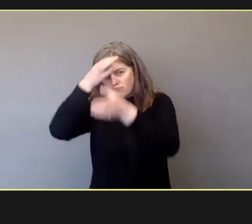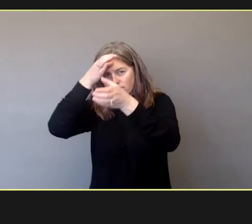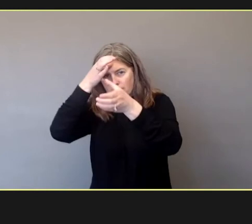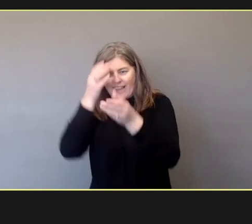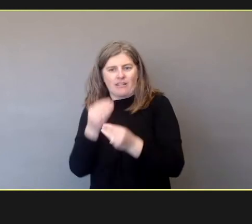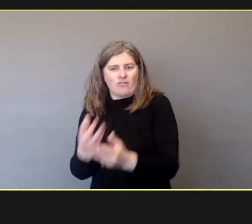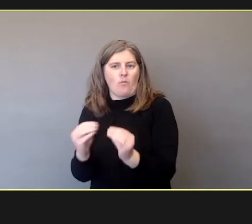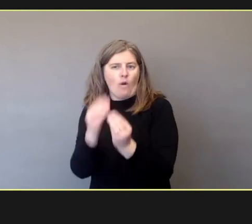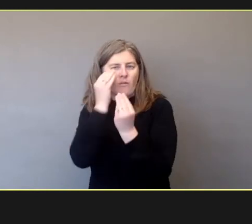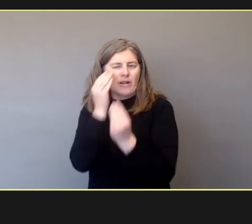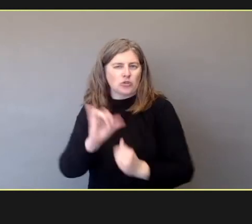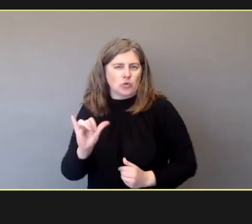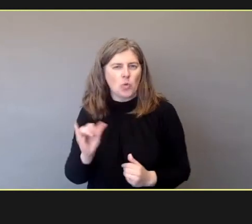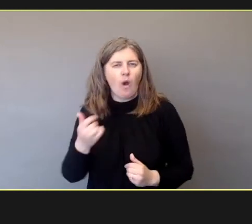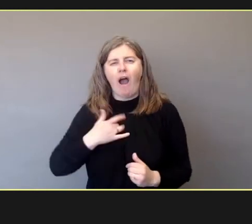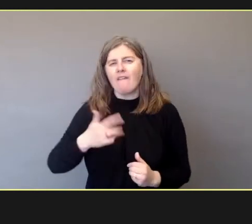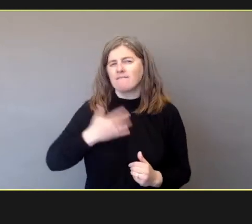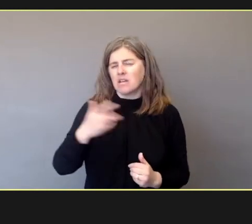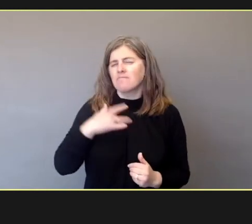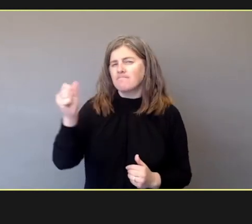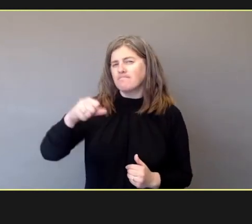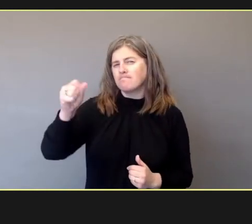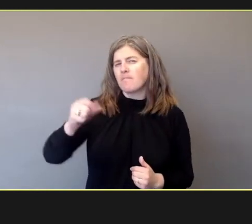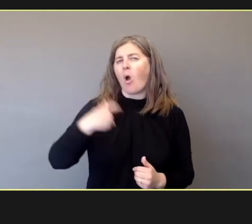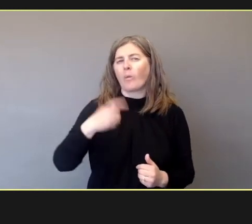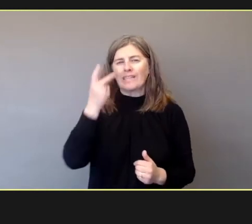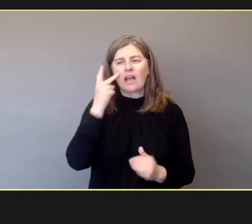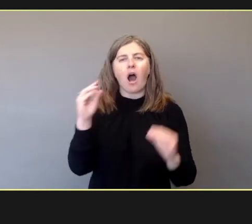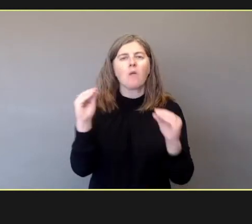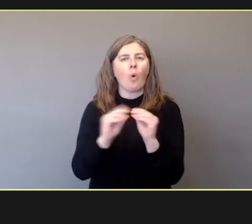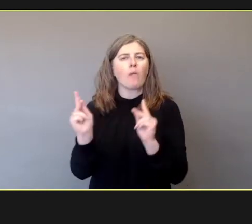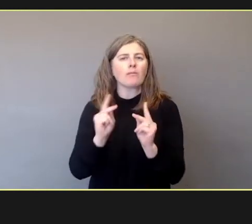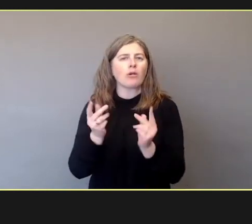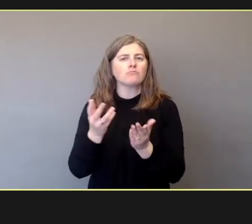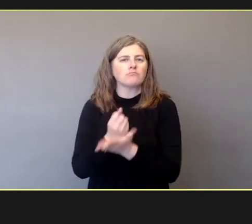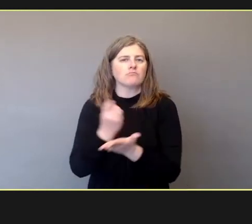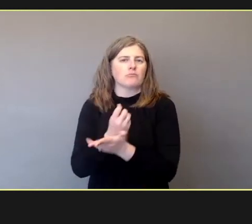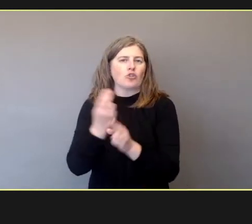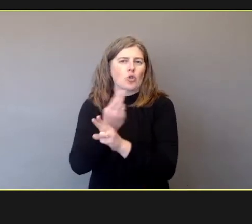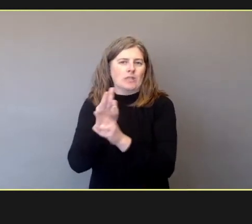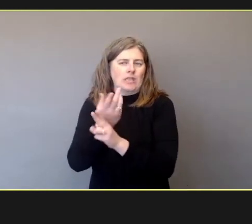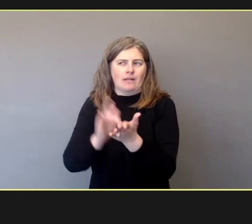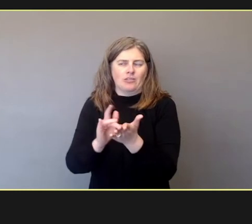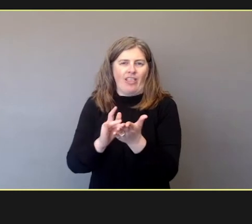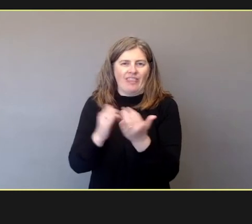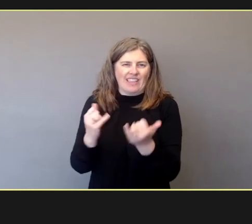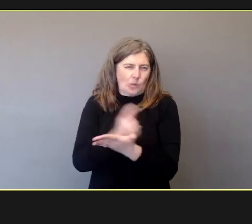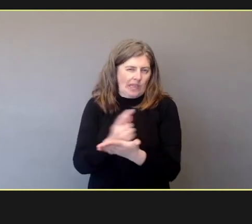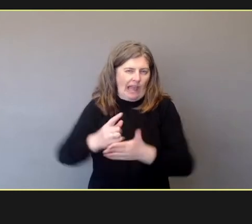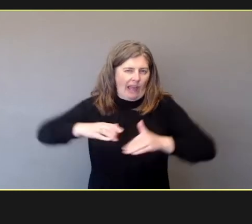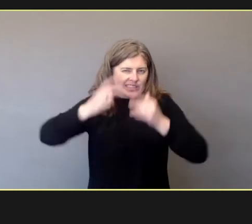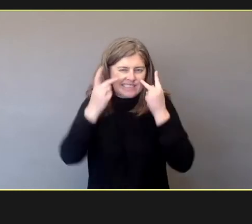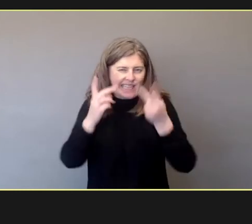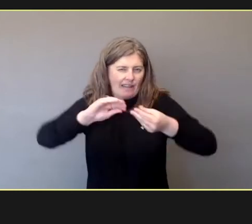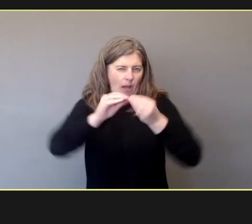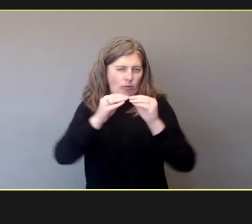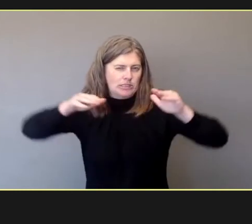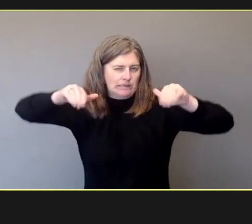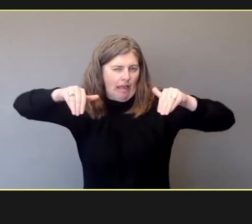But I think we were seeing an uptick from what I heard earlier this week. I just haven't seen the data yet. Thank